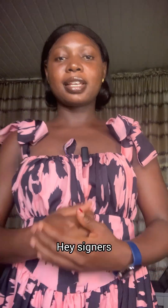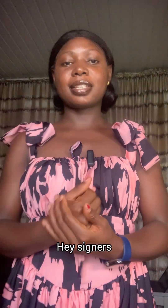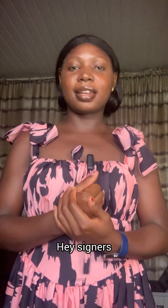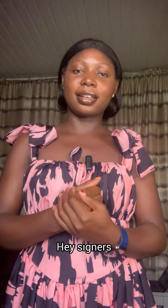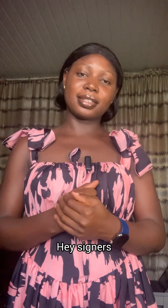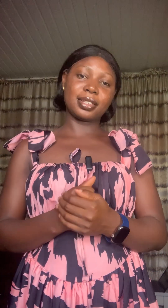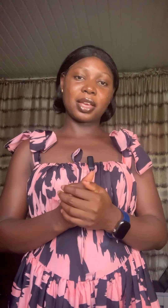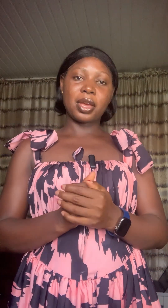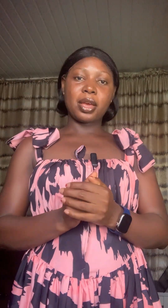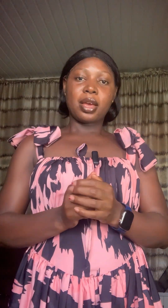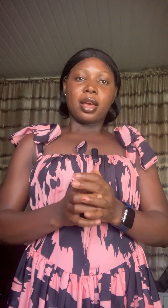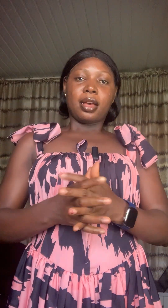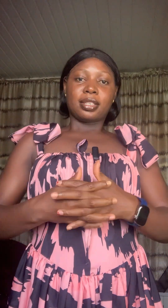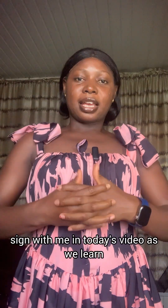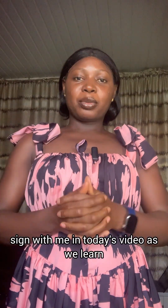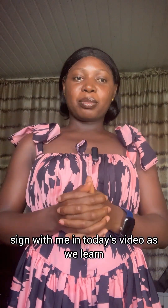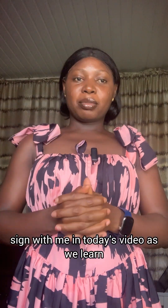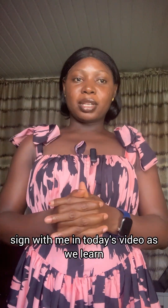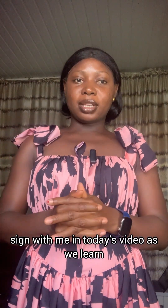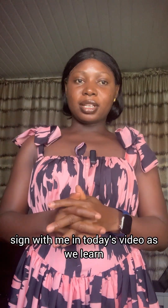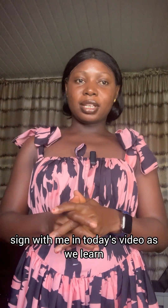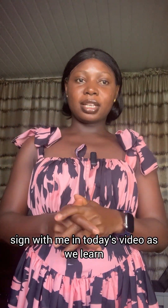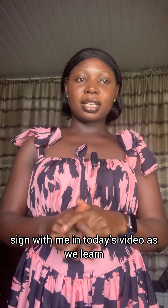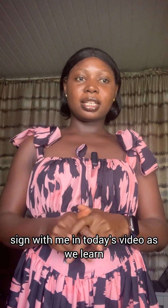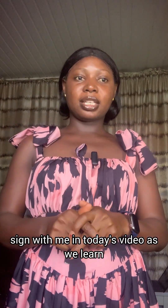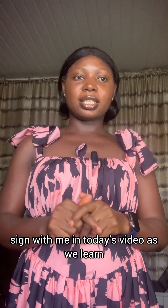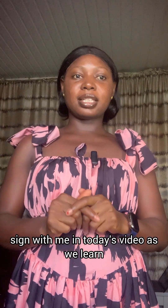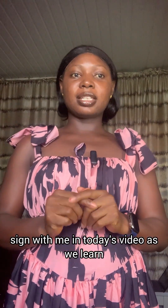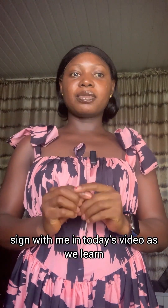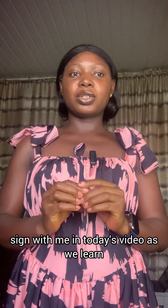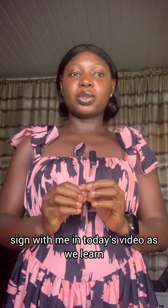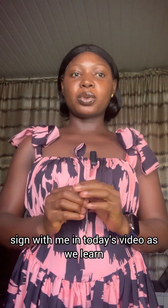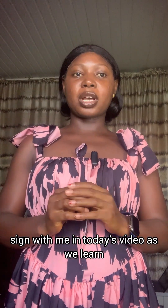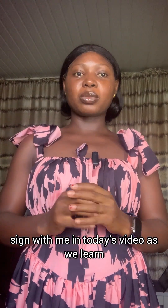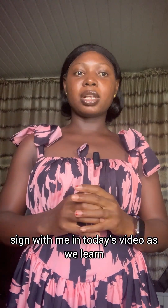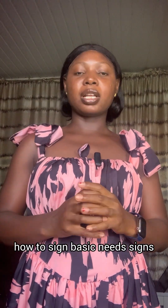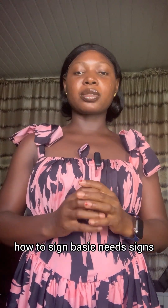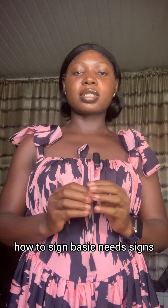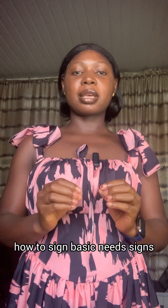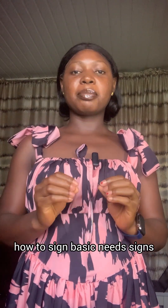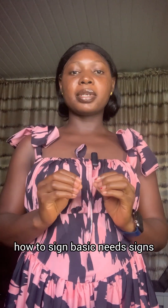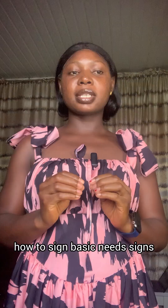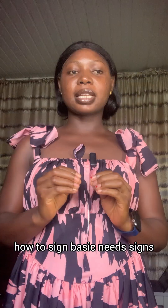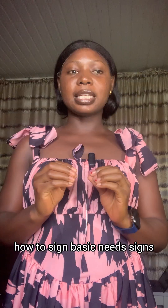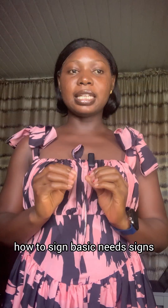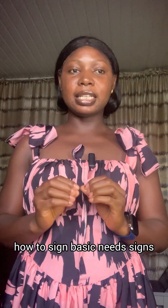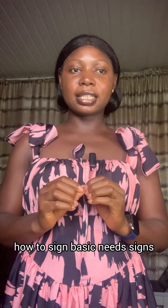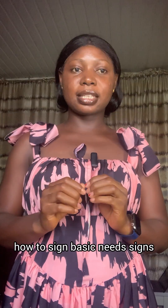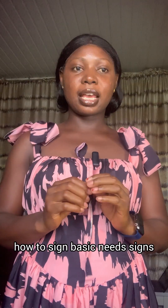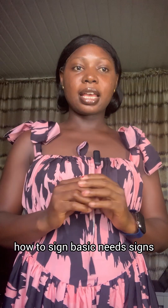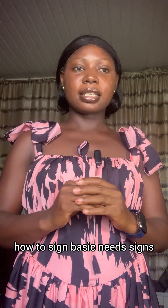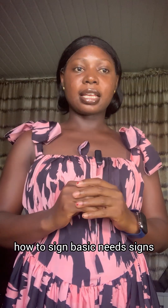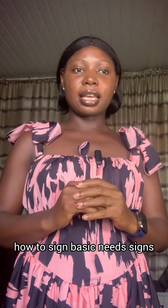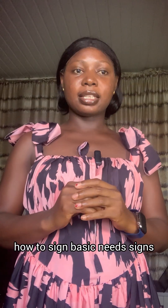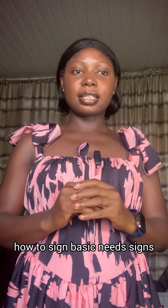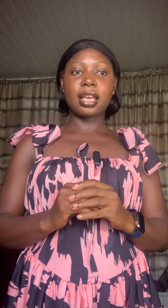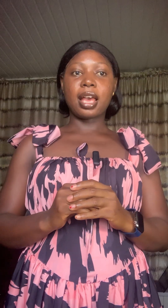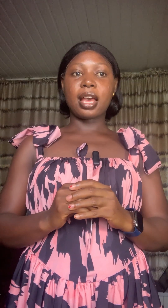Hey signers, sign with me in today's video as we learn how to sign basic needs signs,